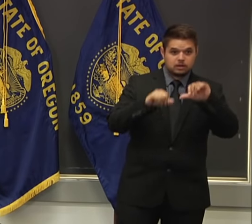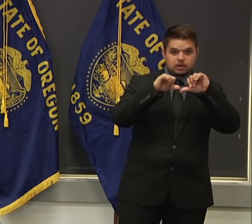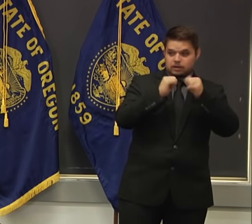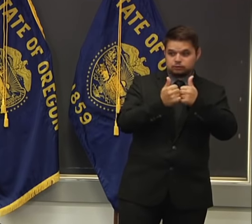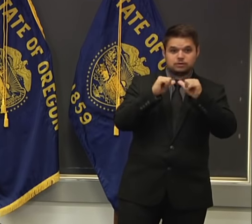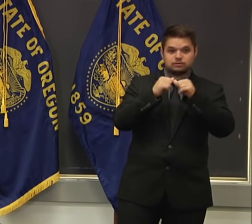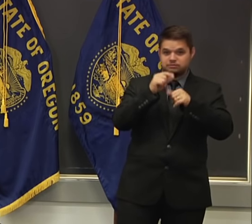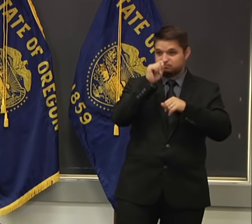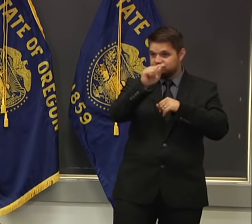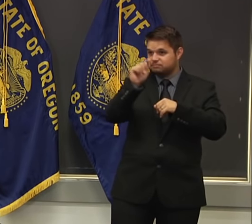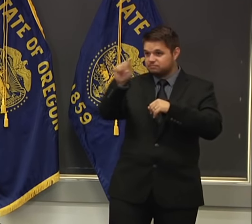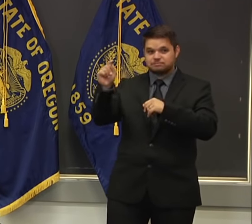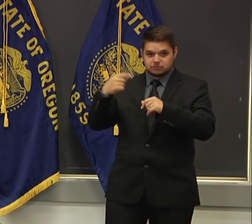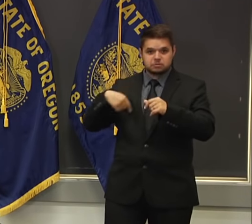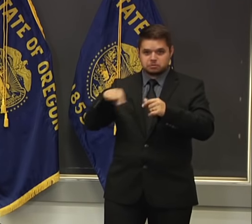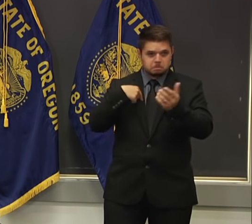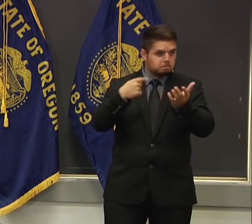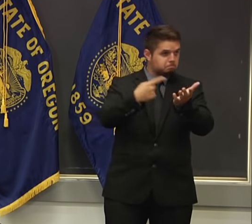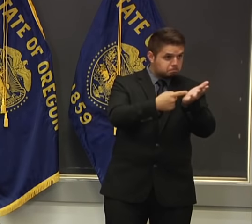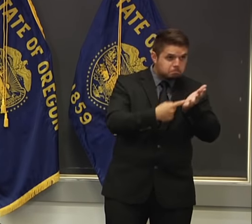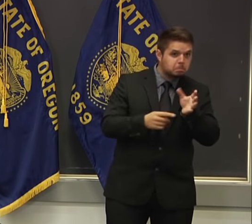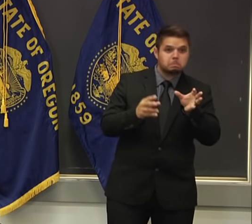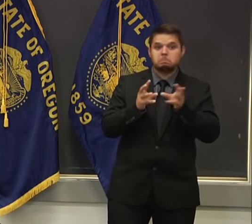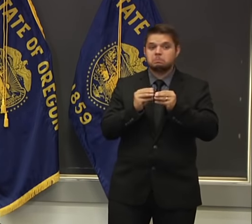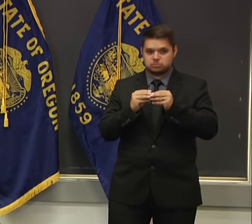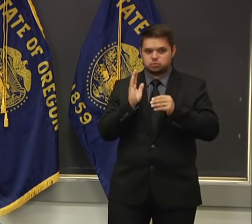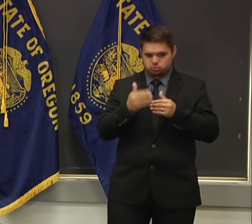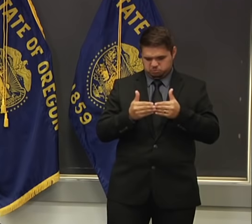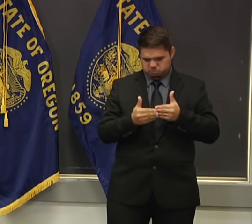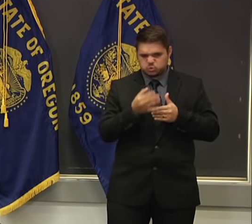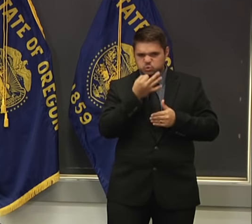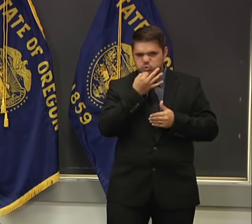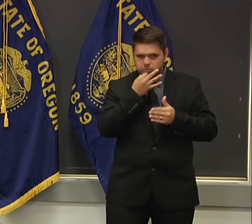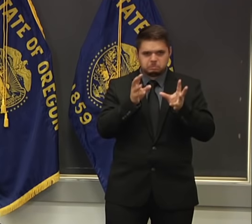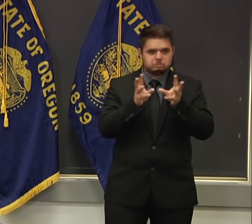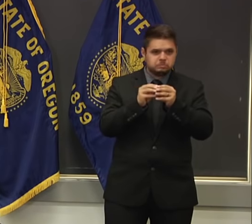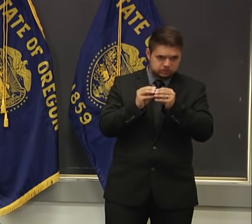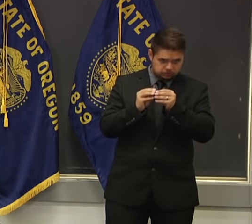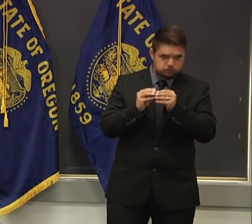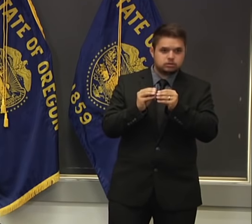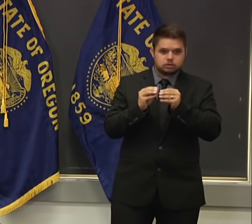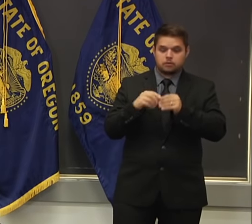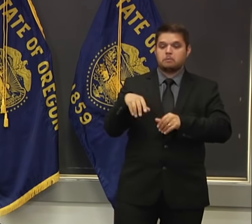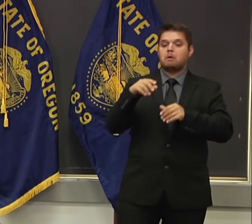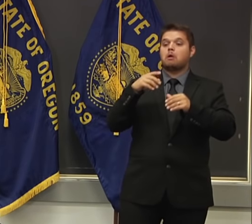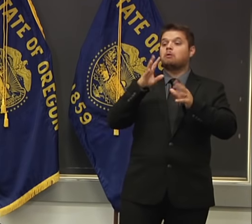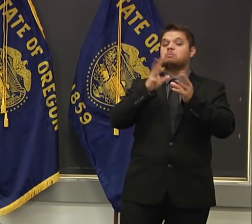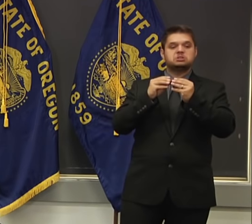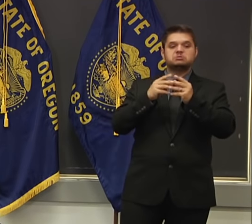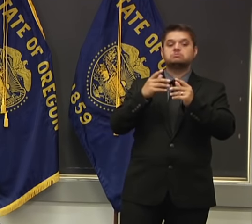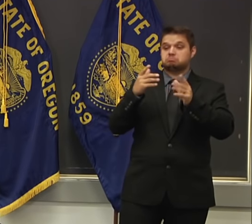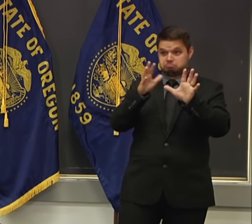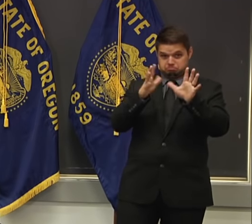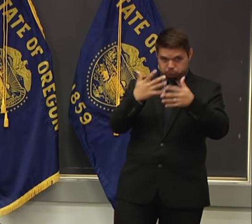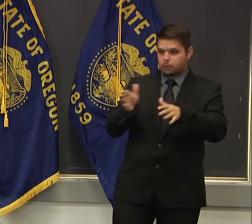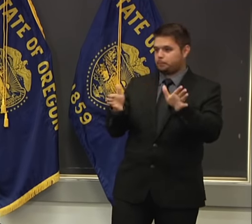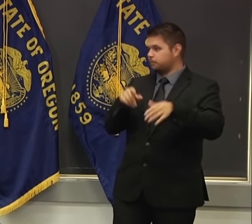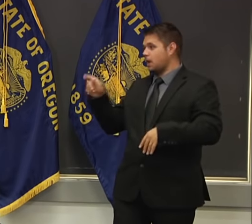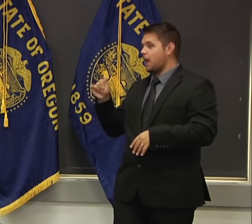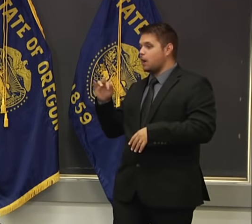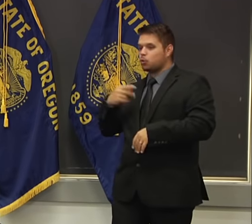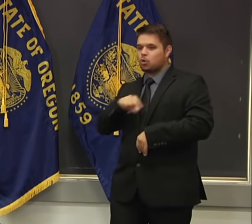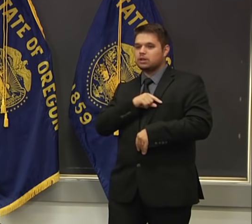and fire agencies. We'll meet again in a few days to update the air quality advisory. So all that said, people